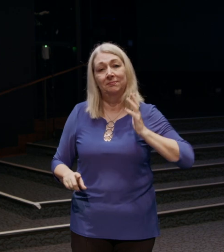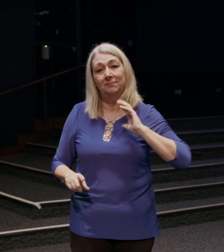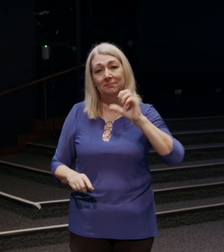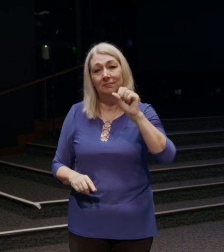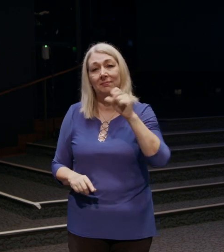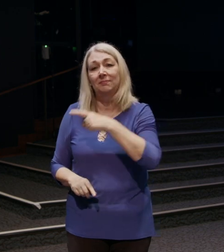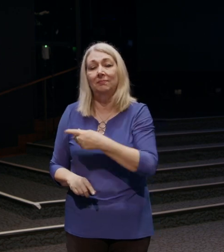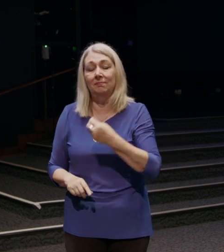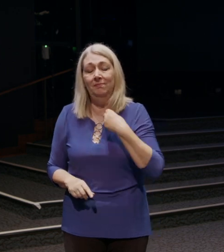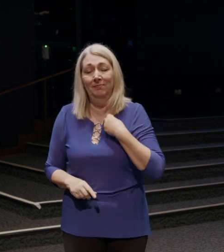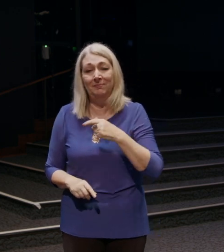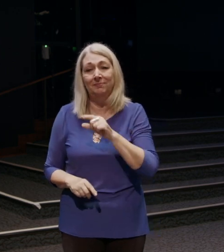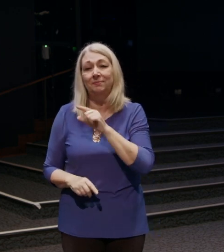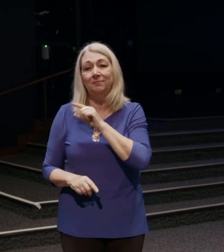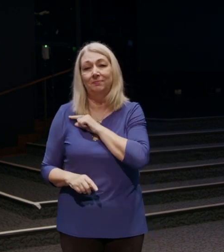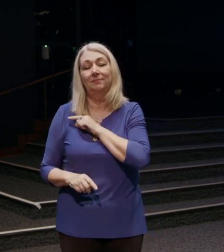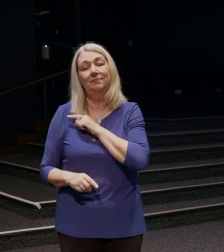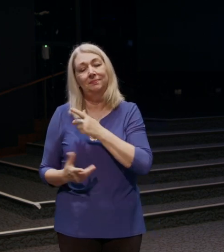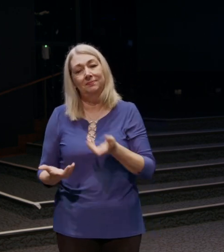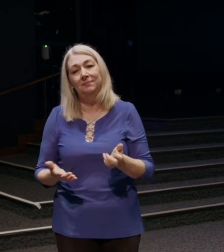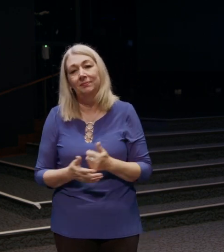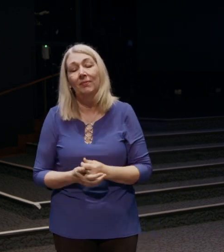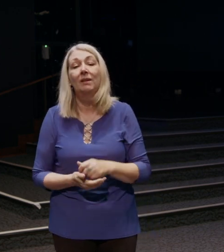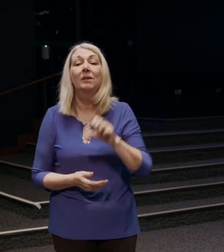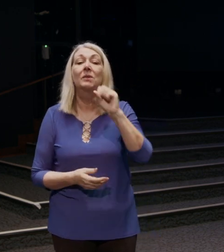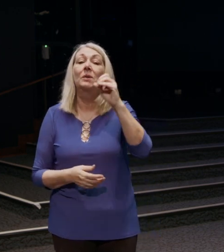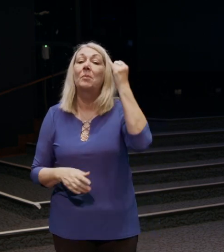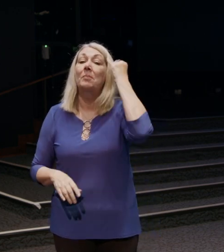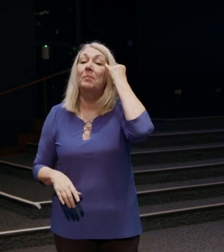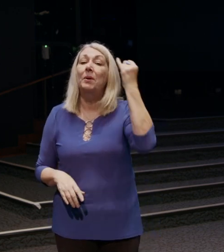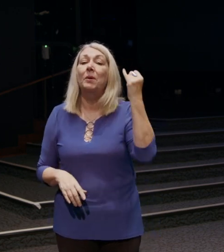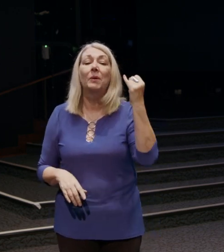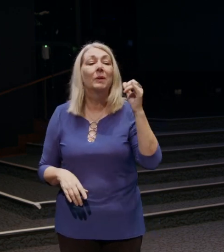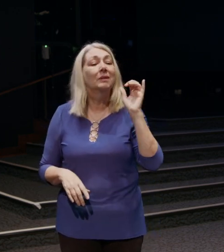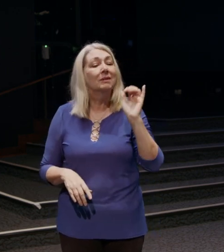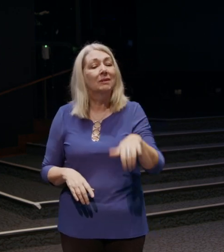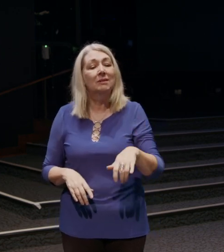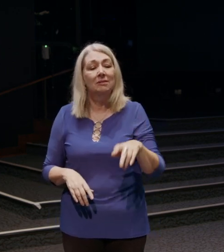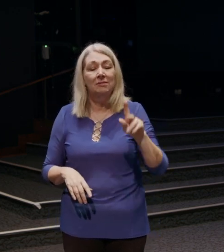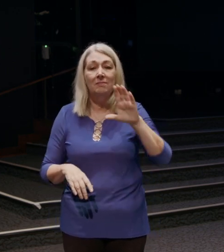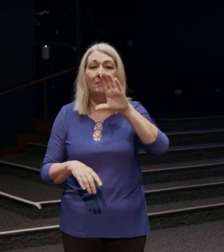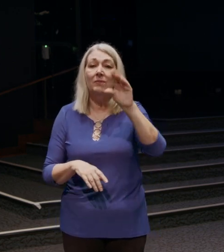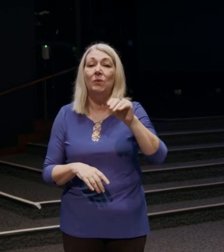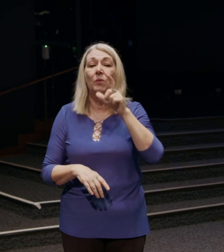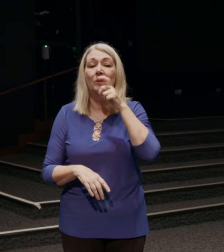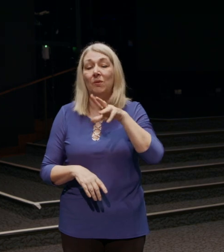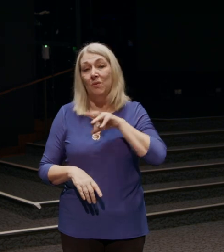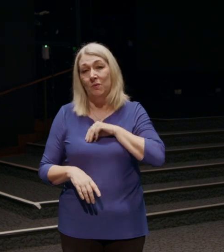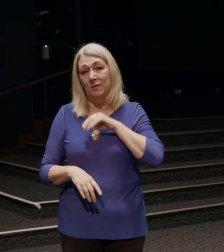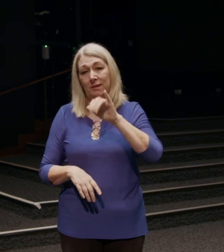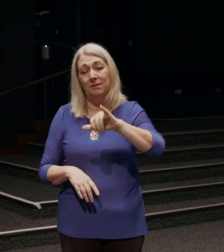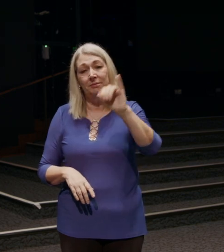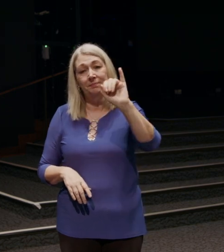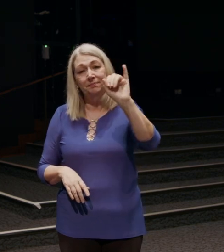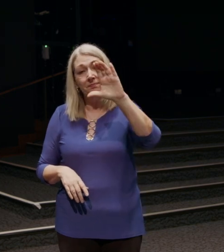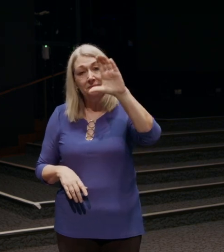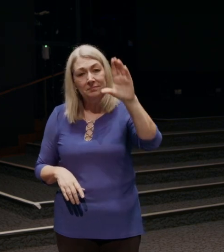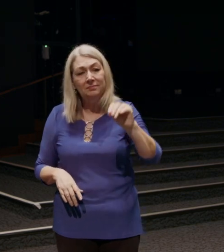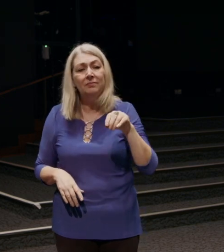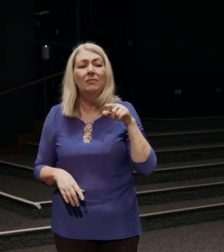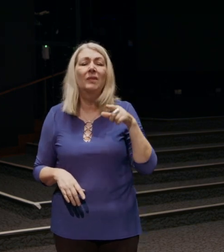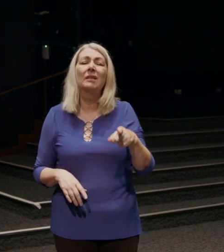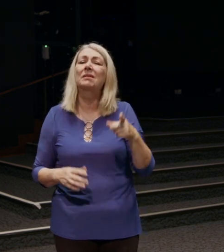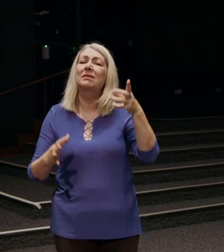me. Now, suppose the founder and the CEO of the insurance company chose